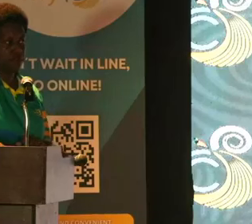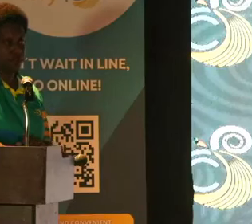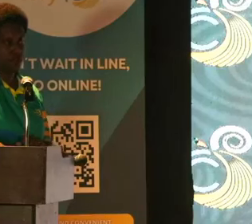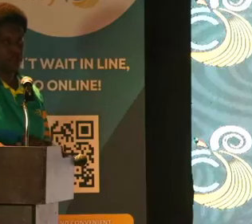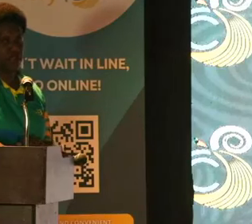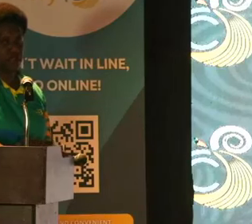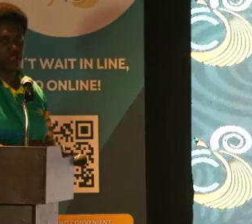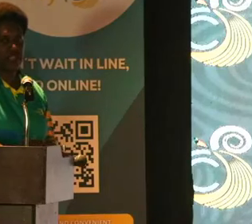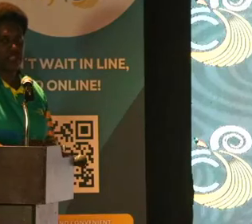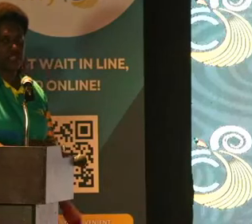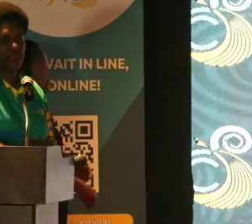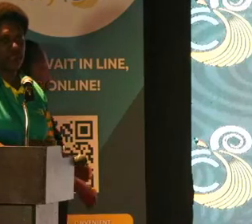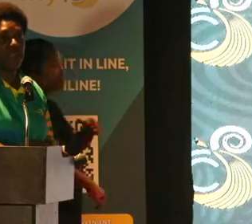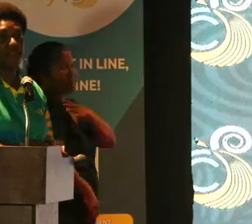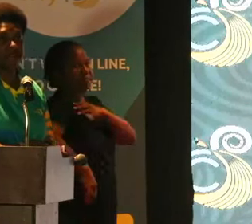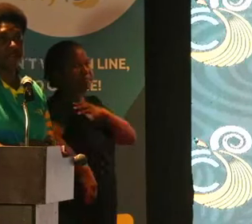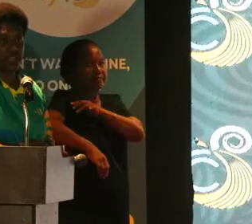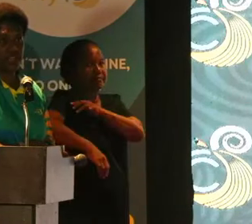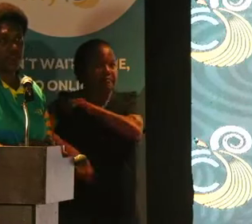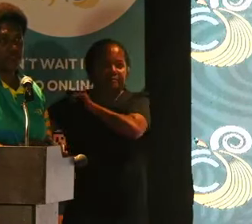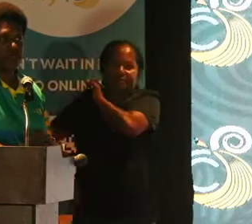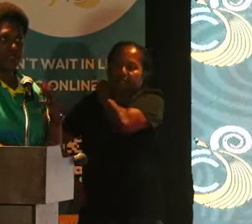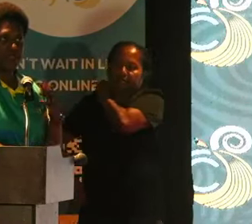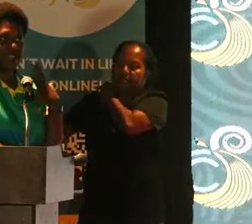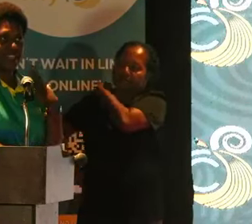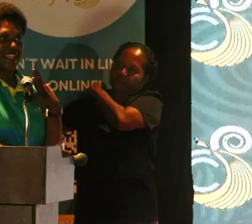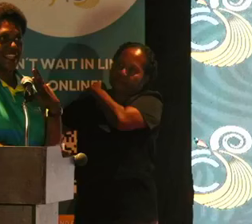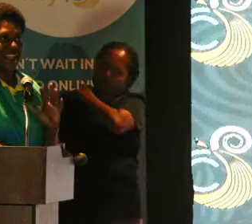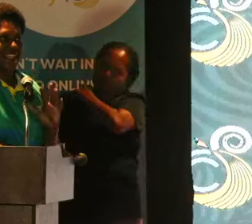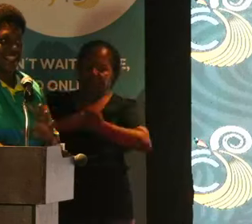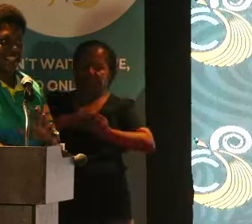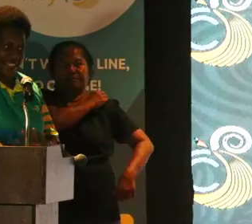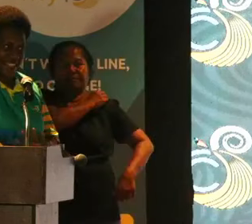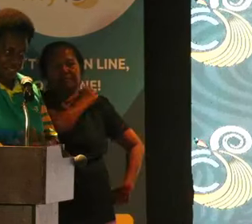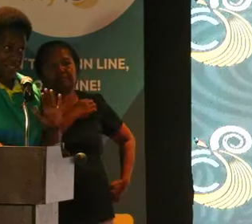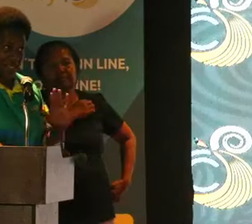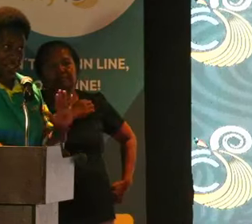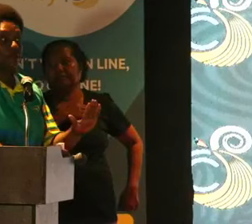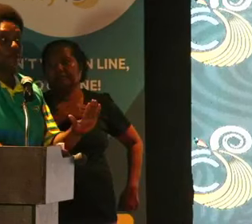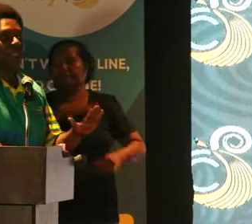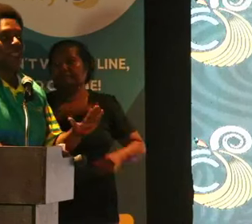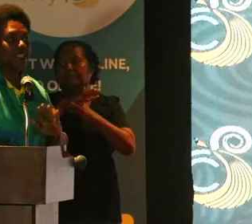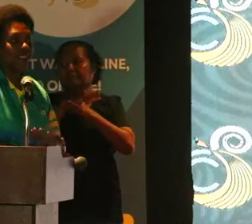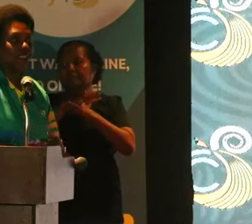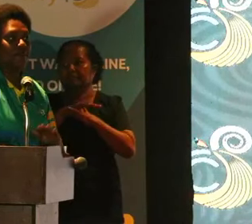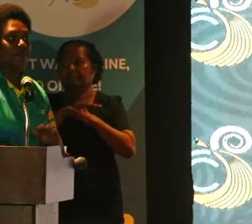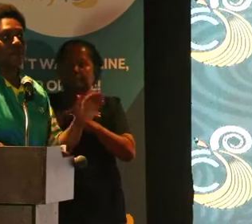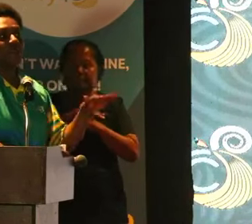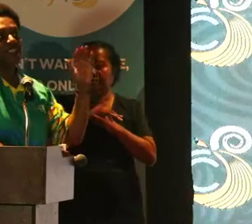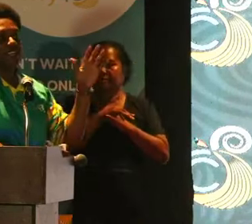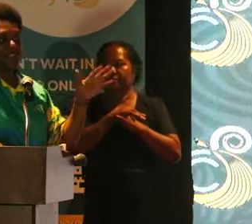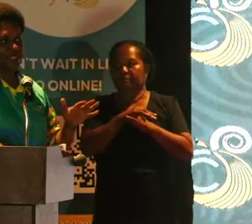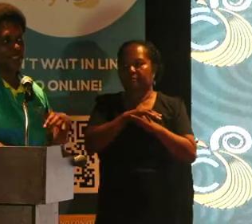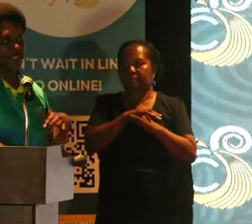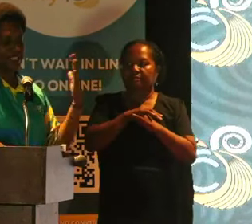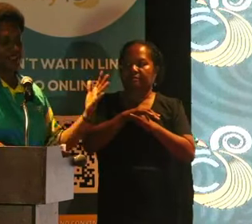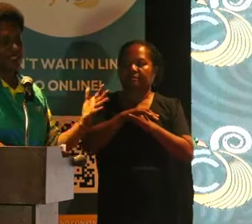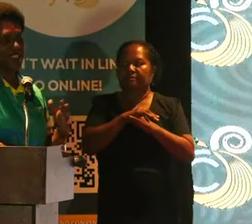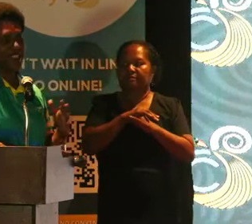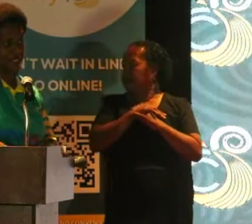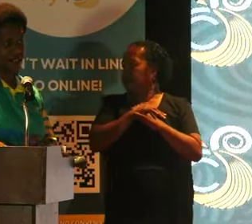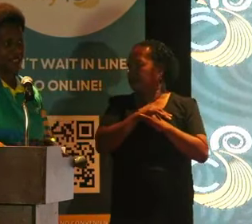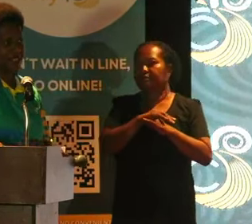the next maybe half an hour or so. I mean, lunch break, that's all. If like, you'll take afternoon